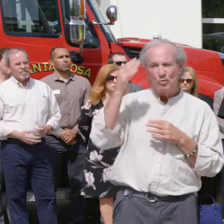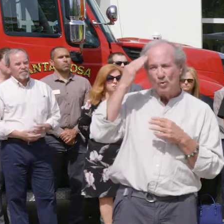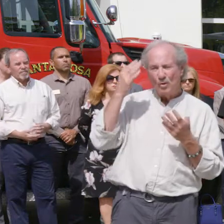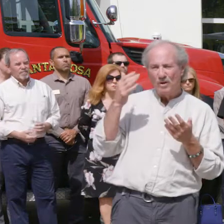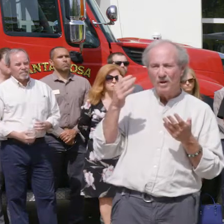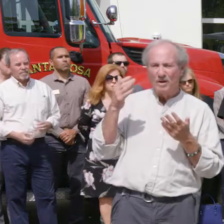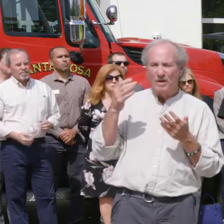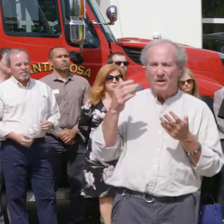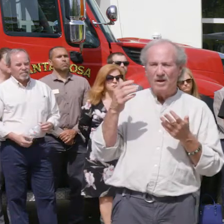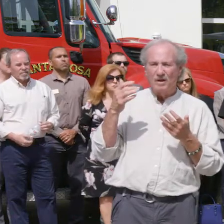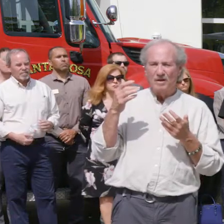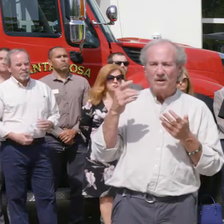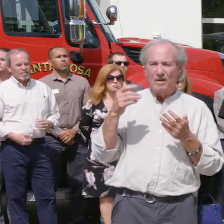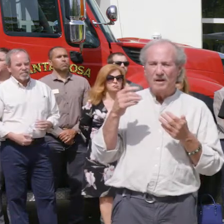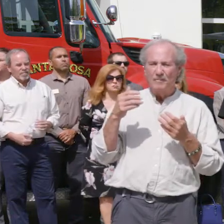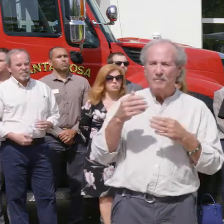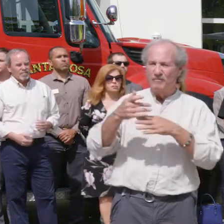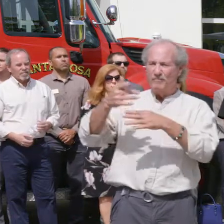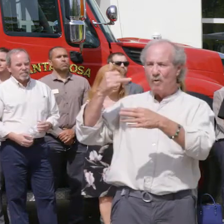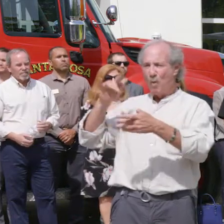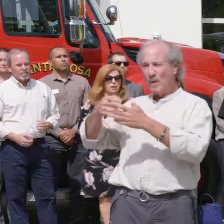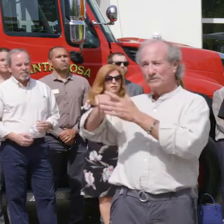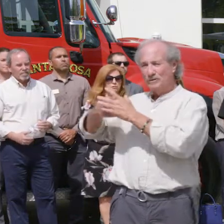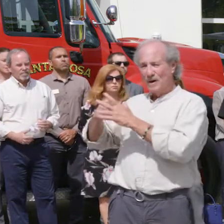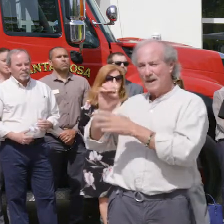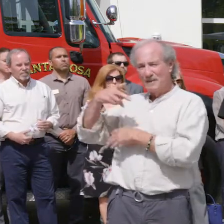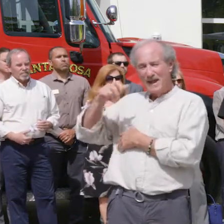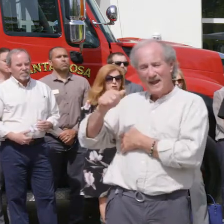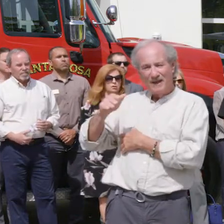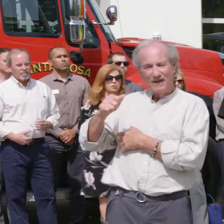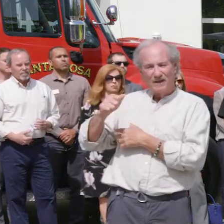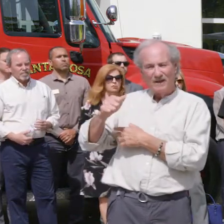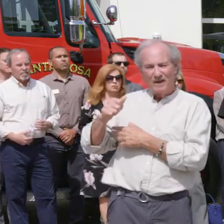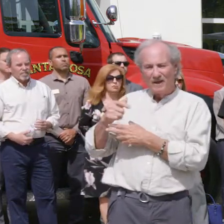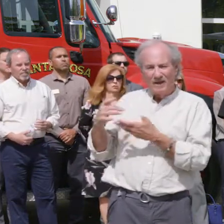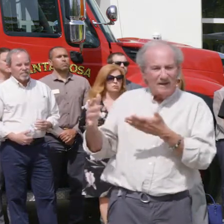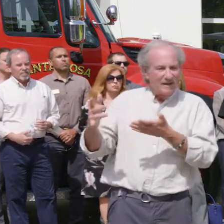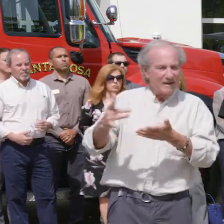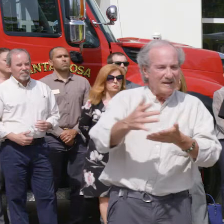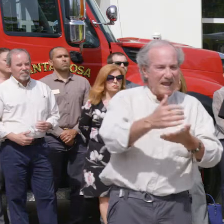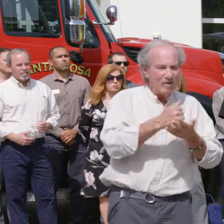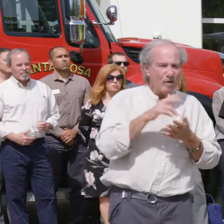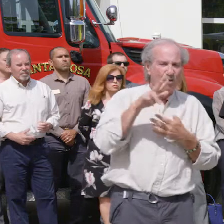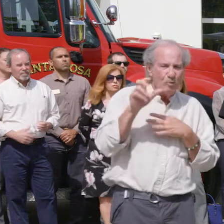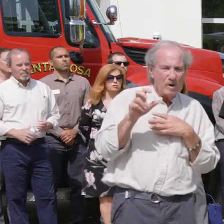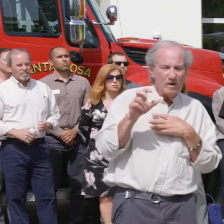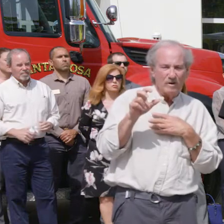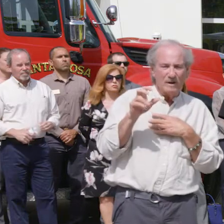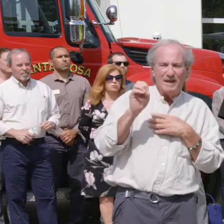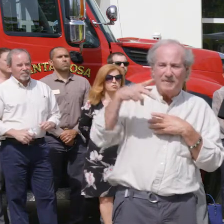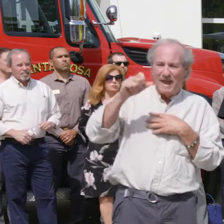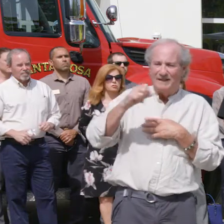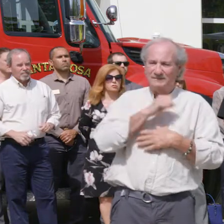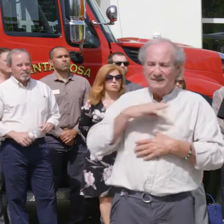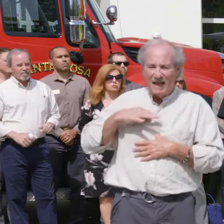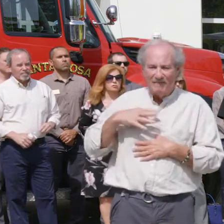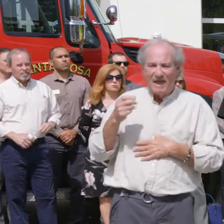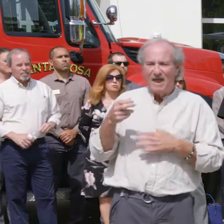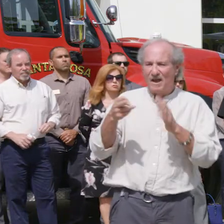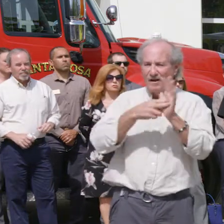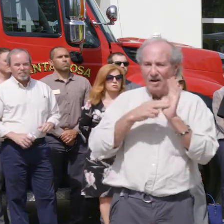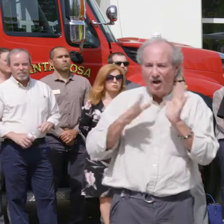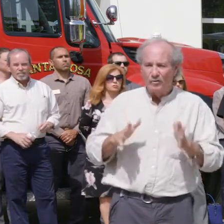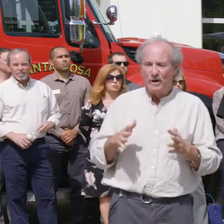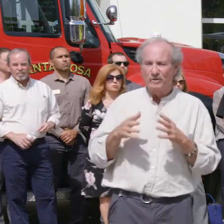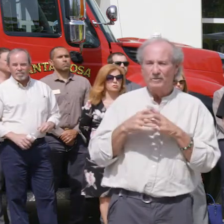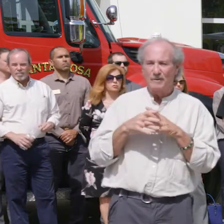at the height of this response, EPA was able to gather almost 300 EPA staff and